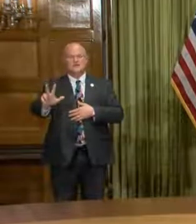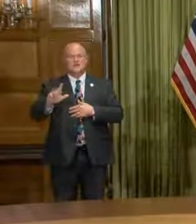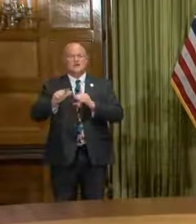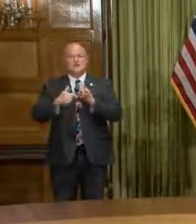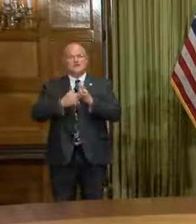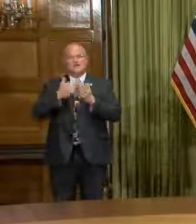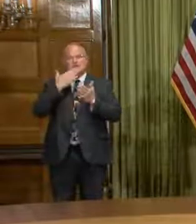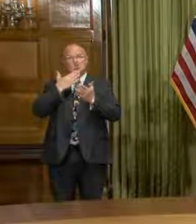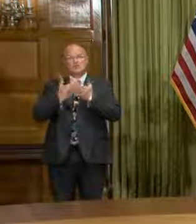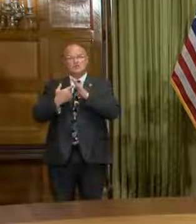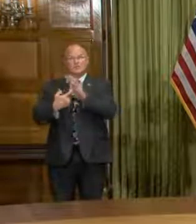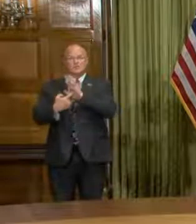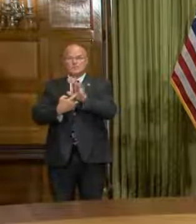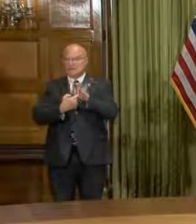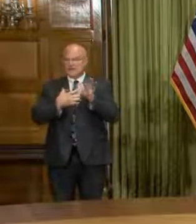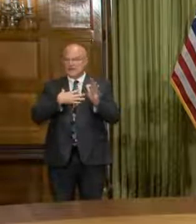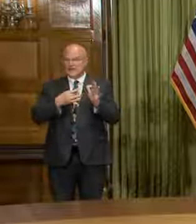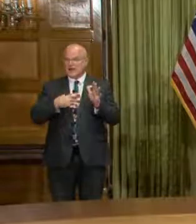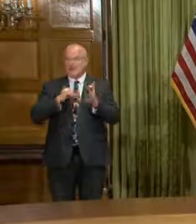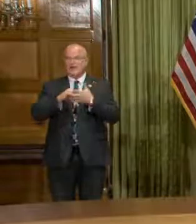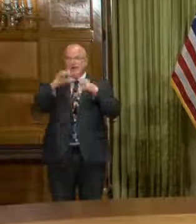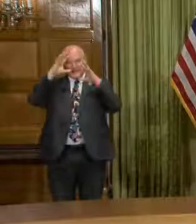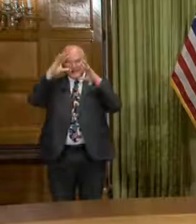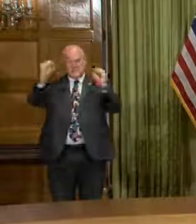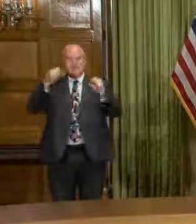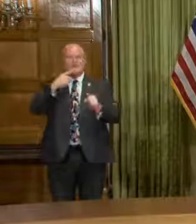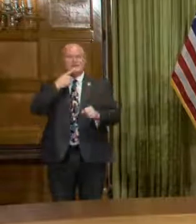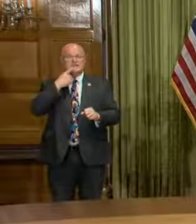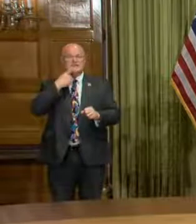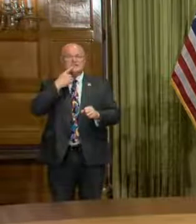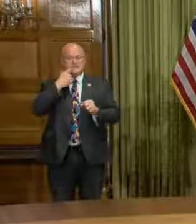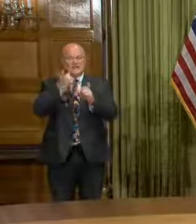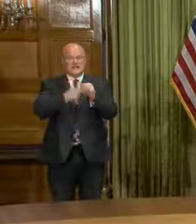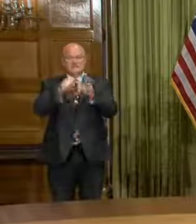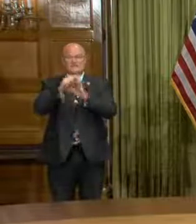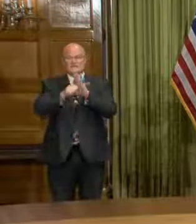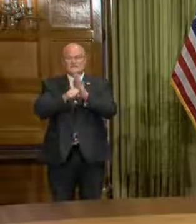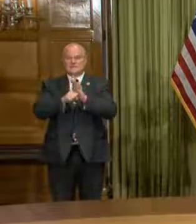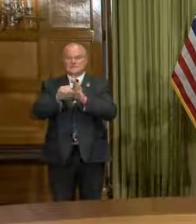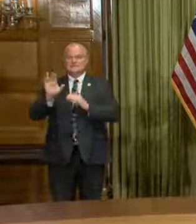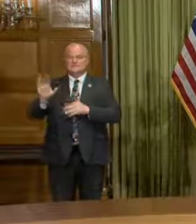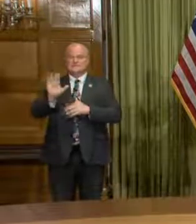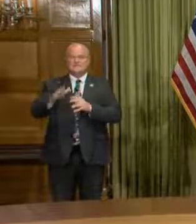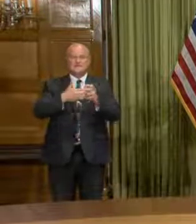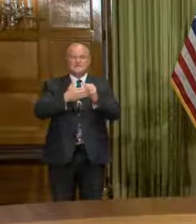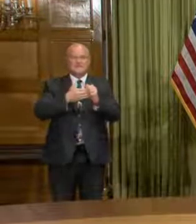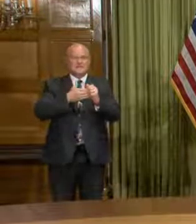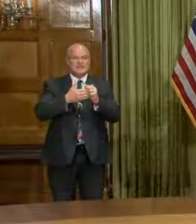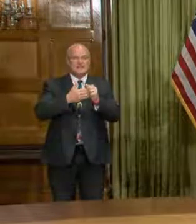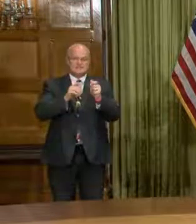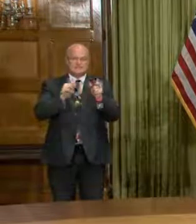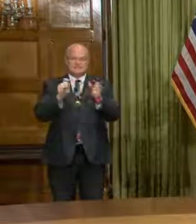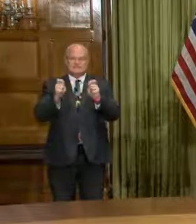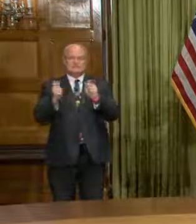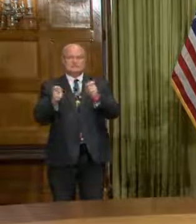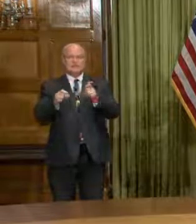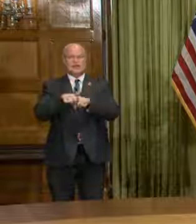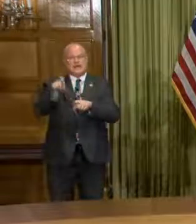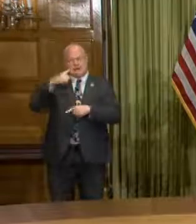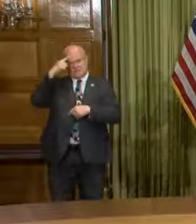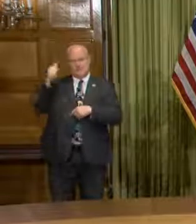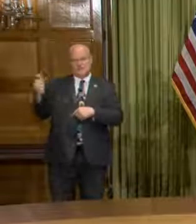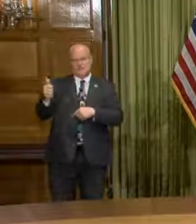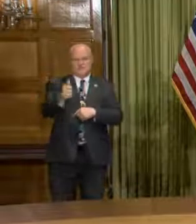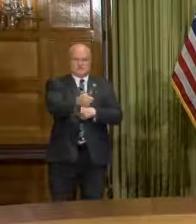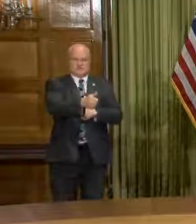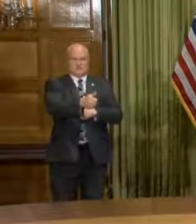is a good model, and I like the fact that the President said every state has the flexibility to adjust as needed for their